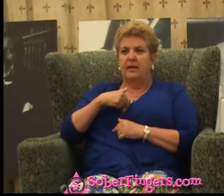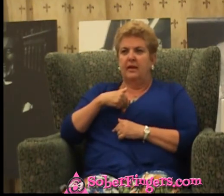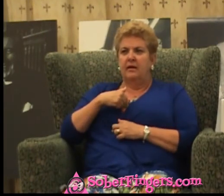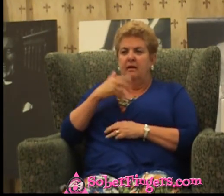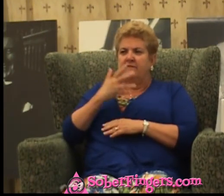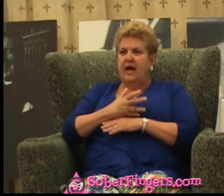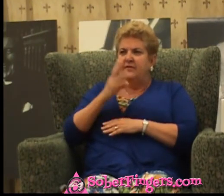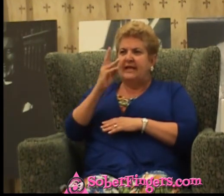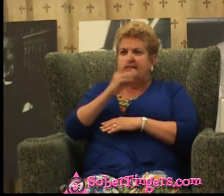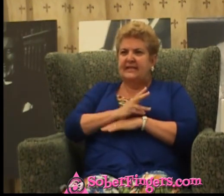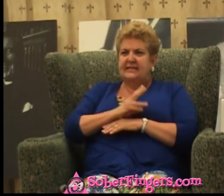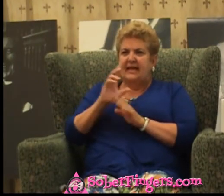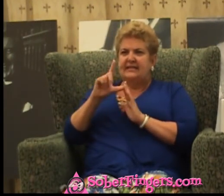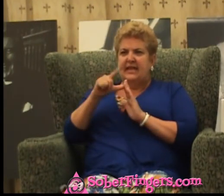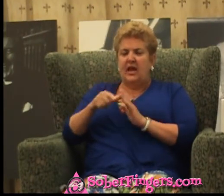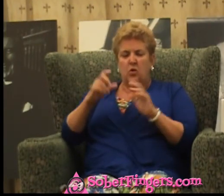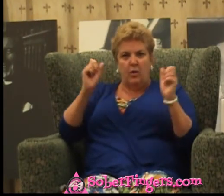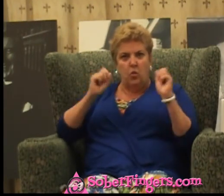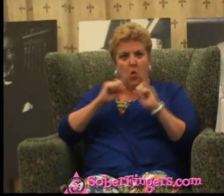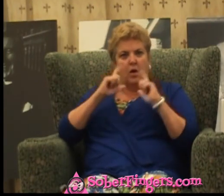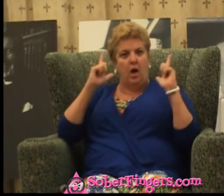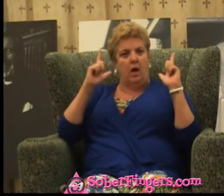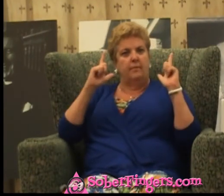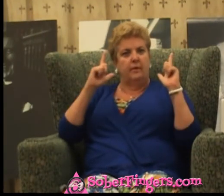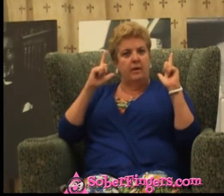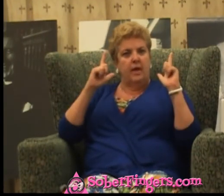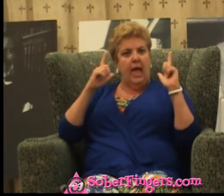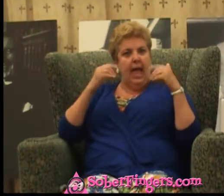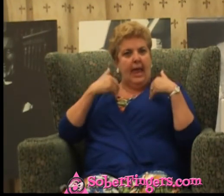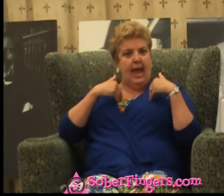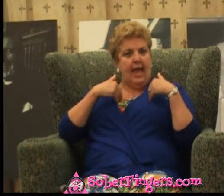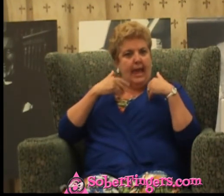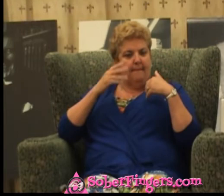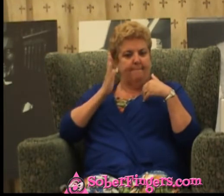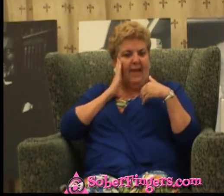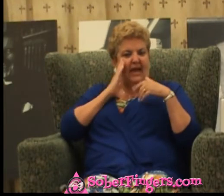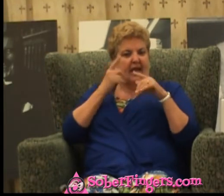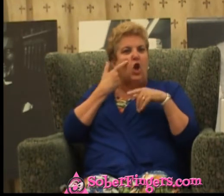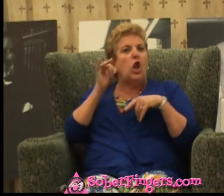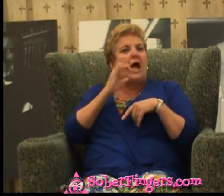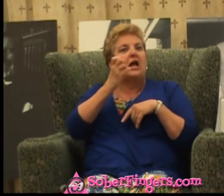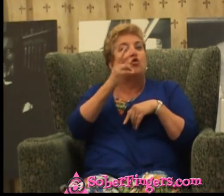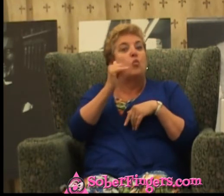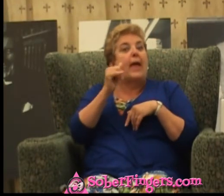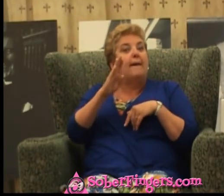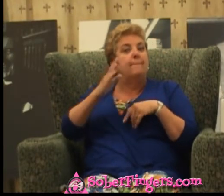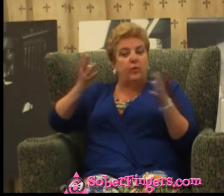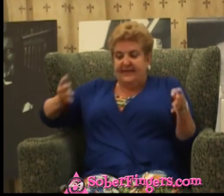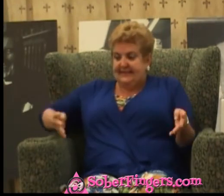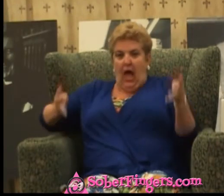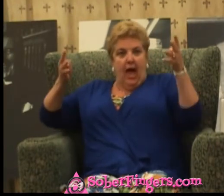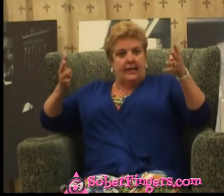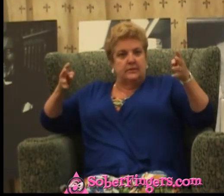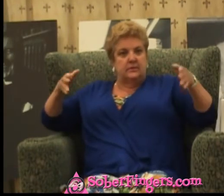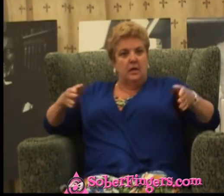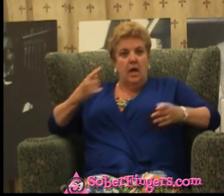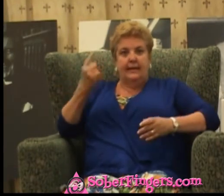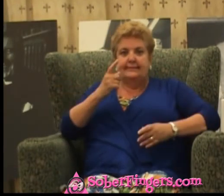and I came to in a bed with sides on it, like a crib. And someone had wet the bed that I was in.